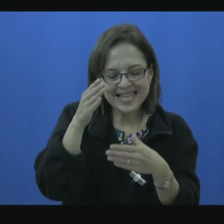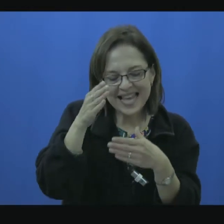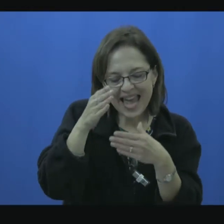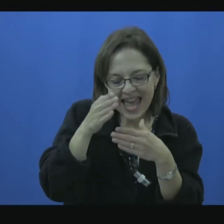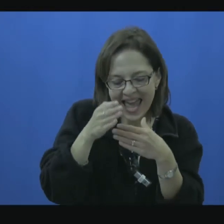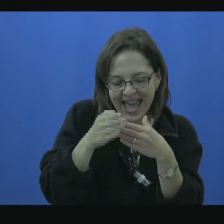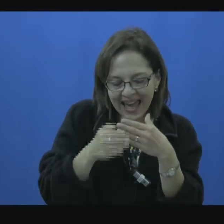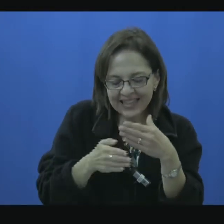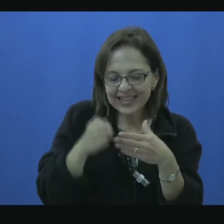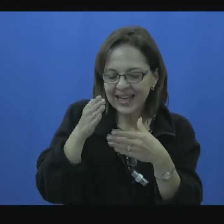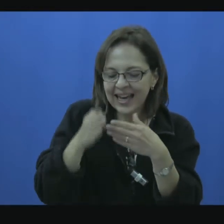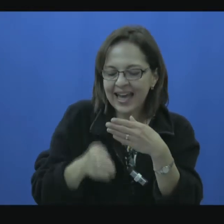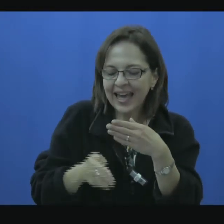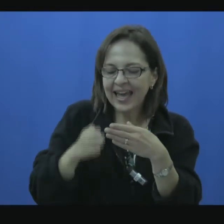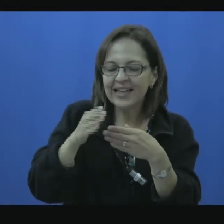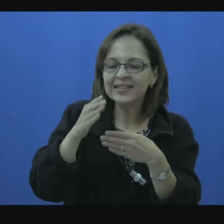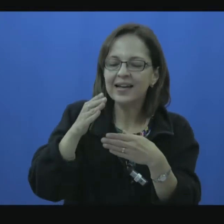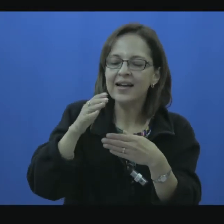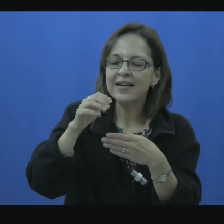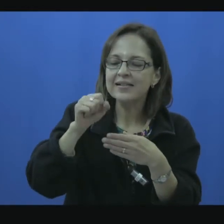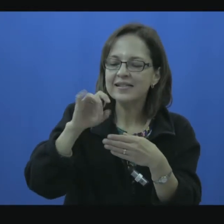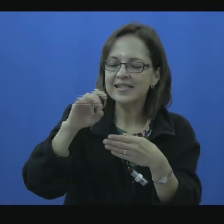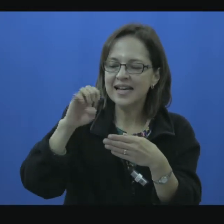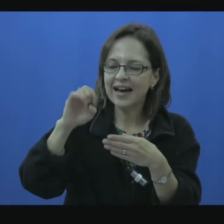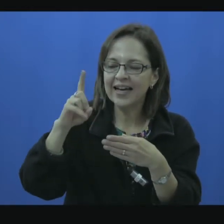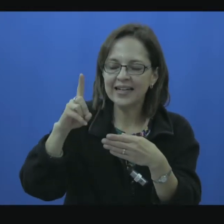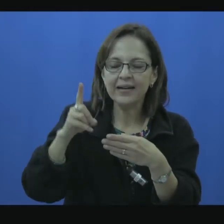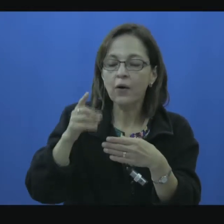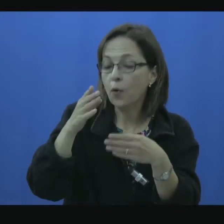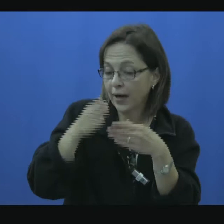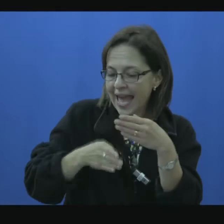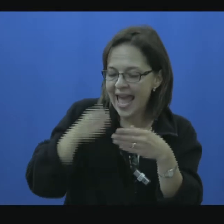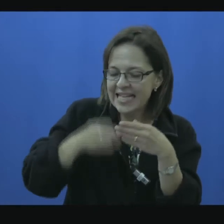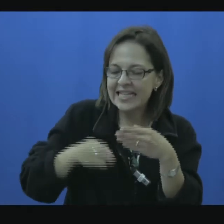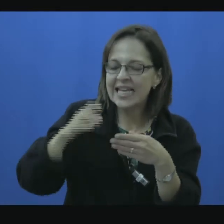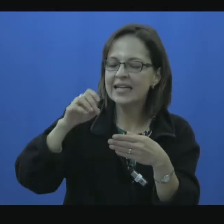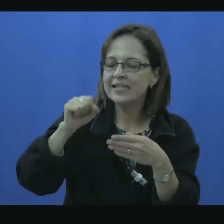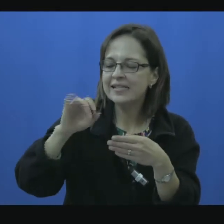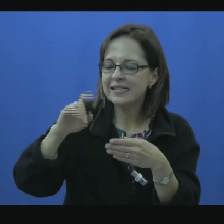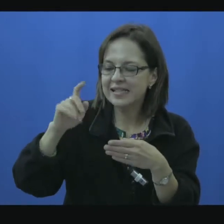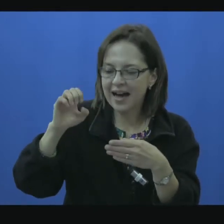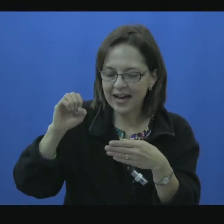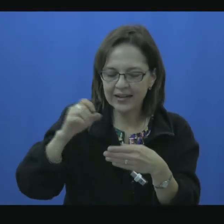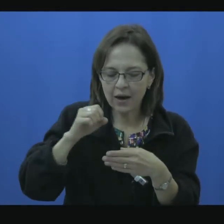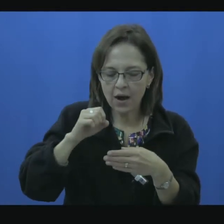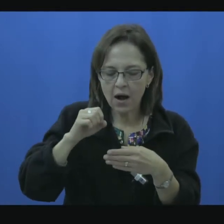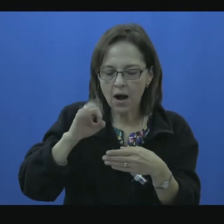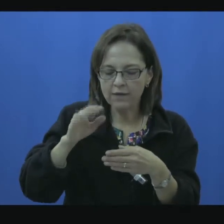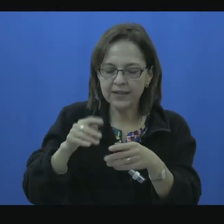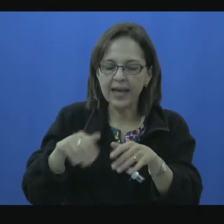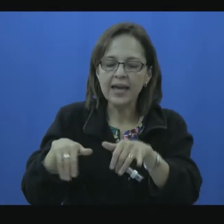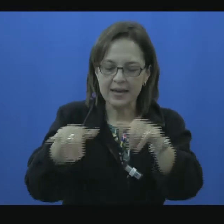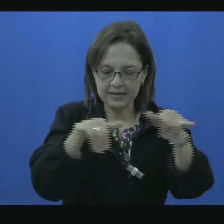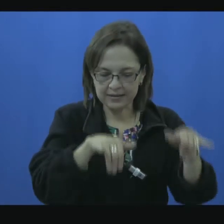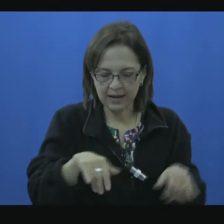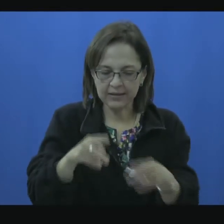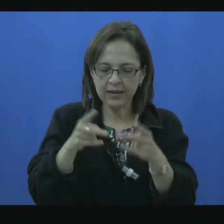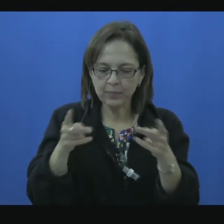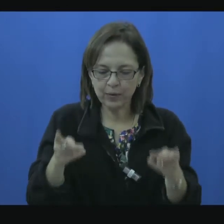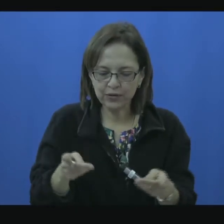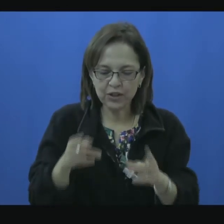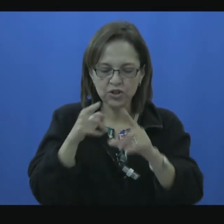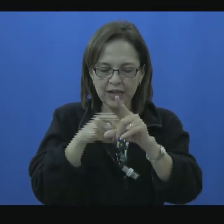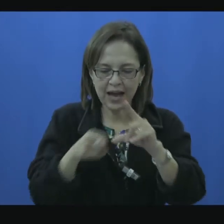the end and side or ending side of the